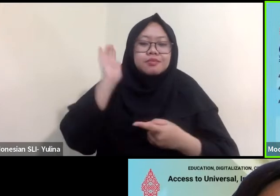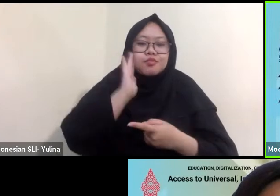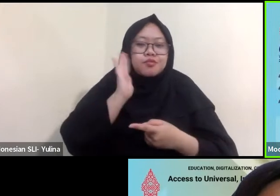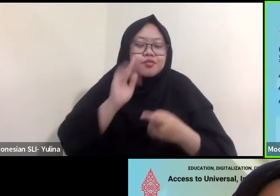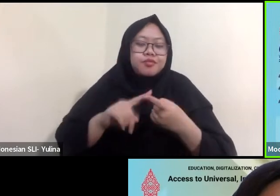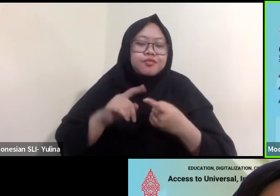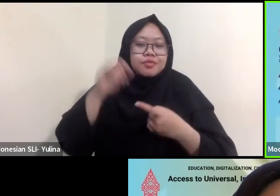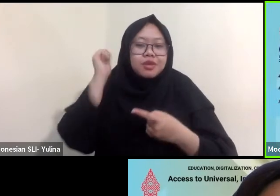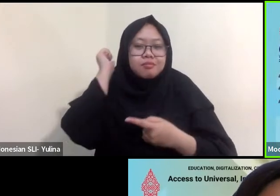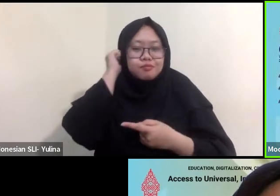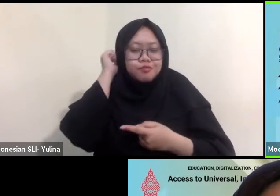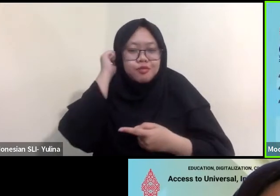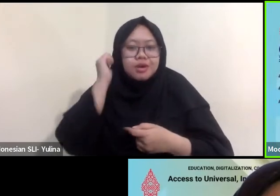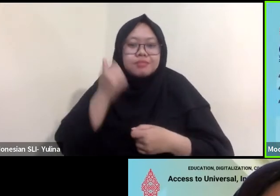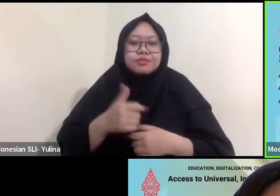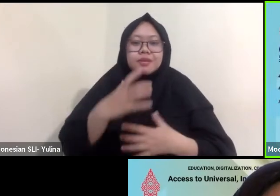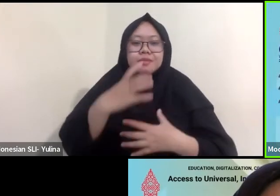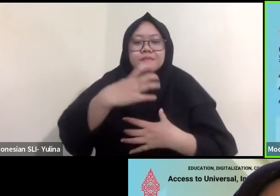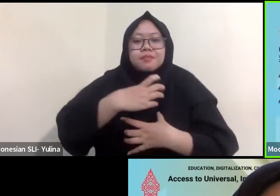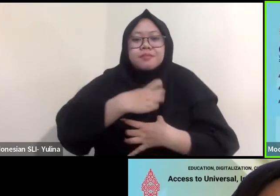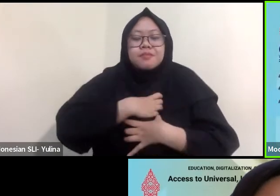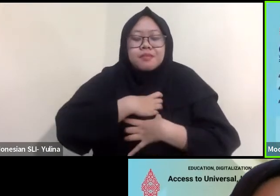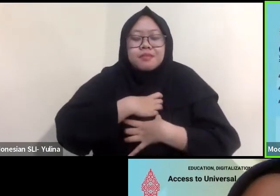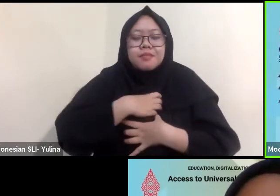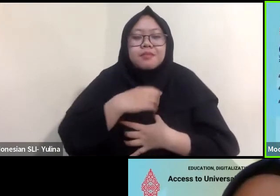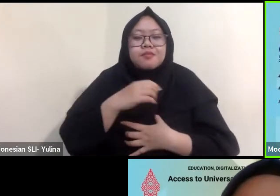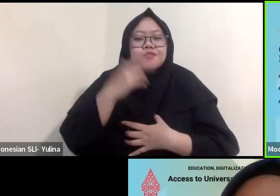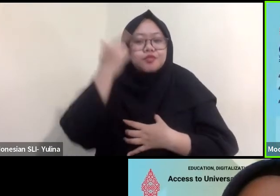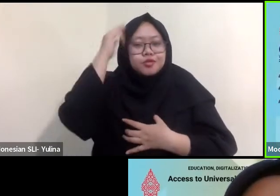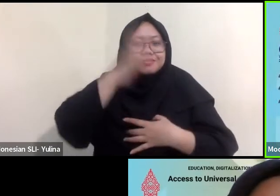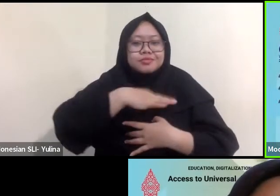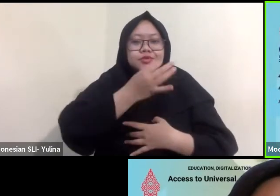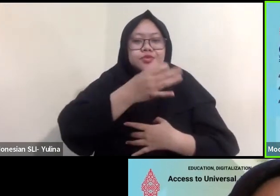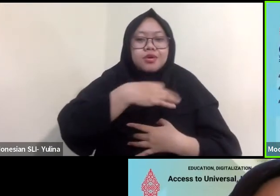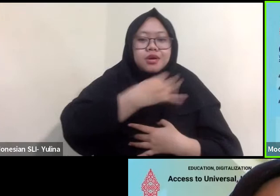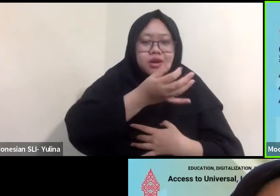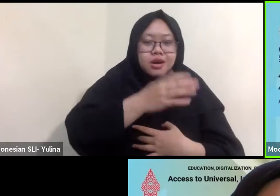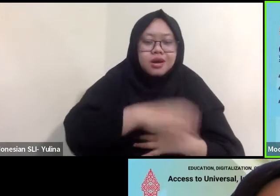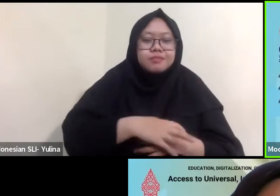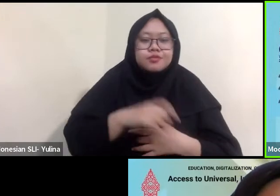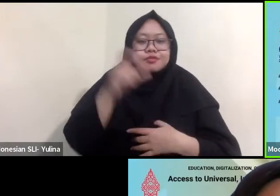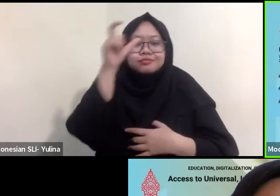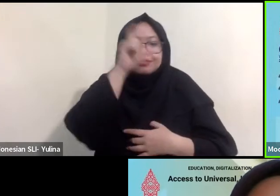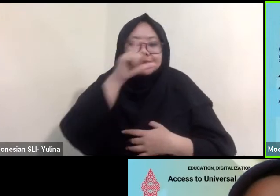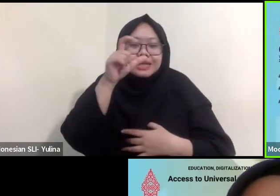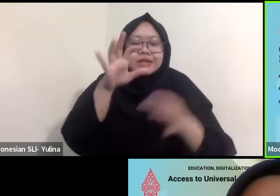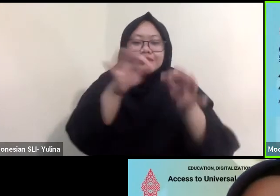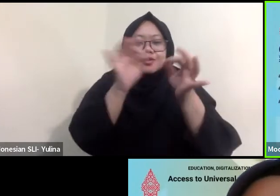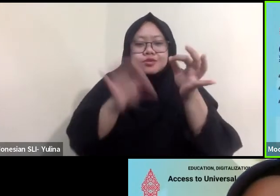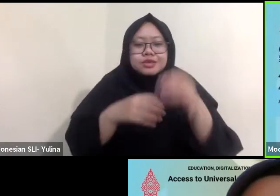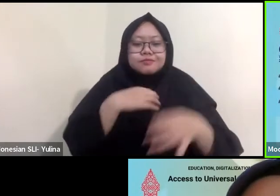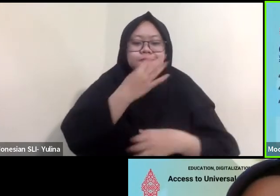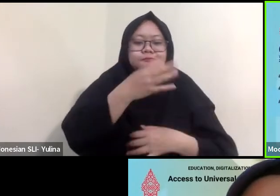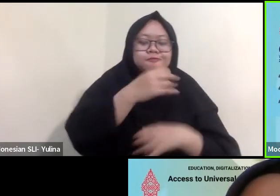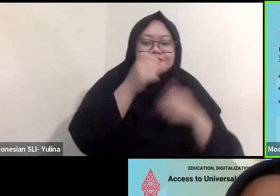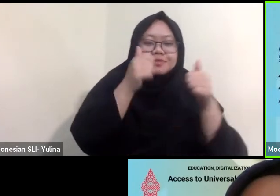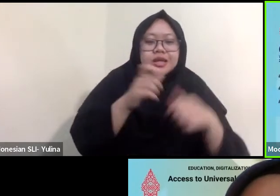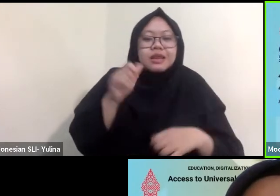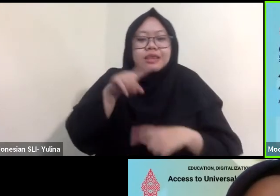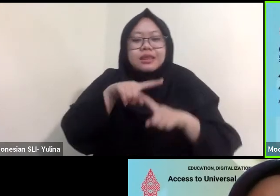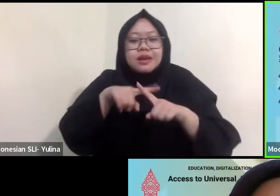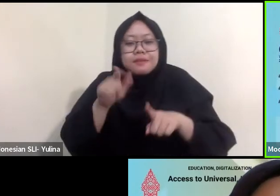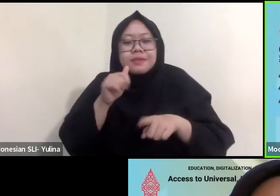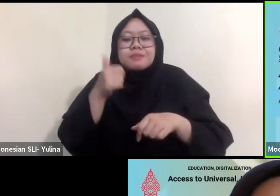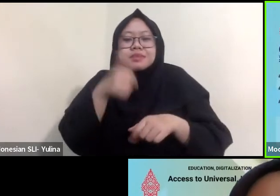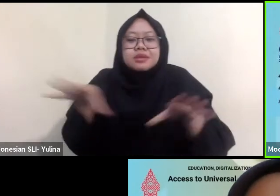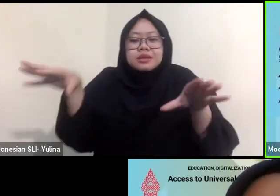making sure that they can be a part of the solution. So it's not just about raising their voice, but also they can be included in any part of discussion. So thanks a